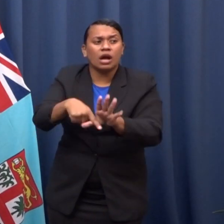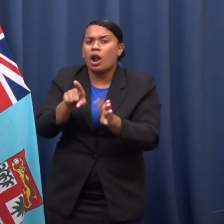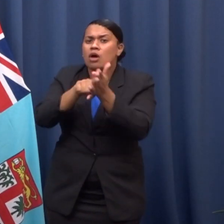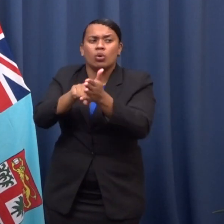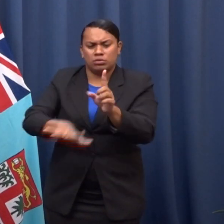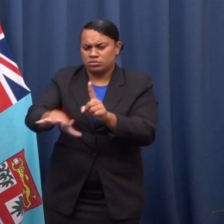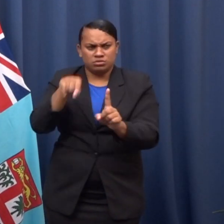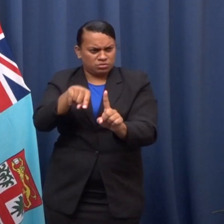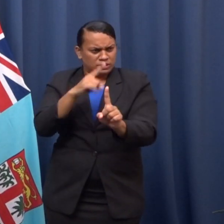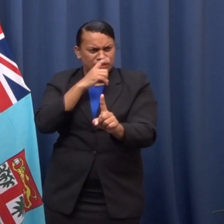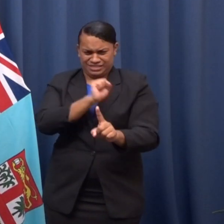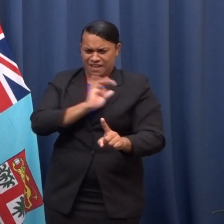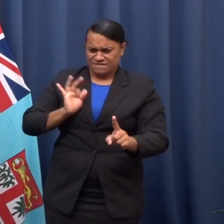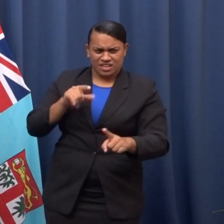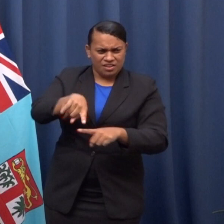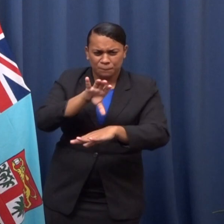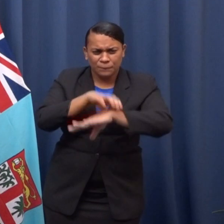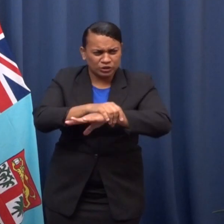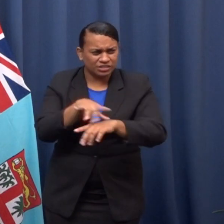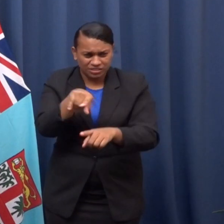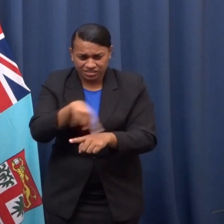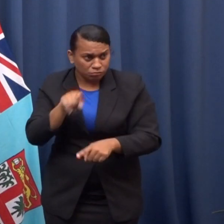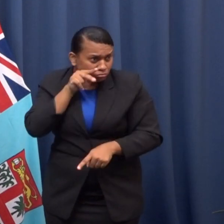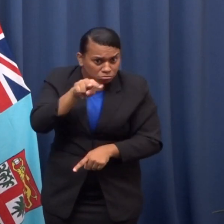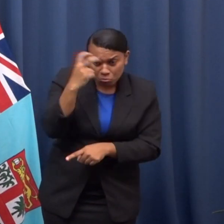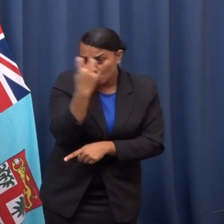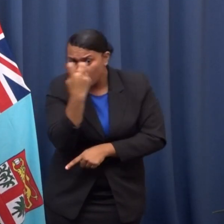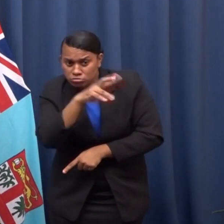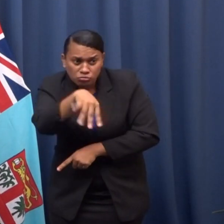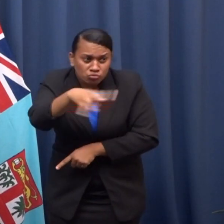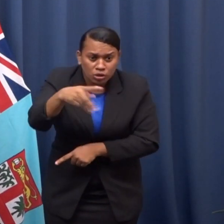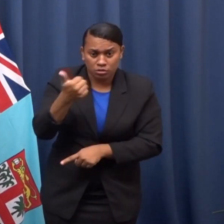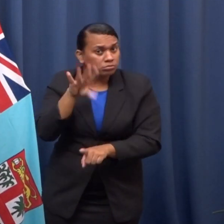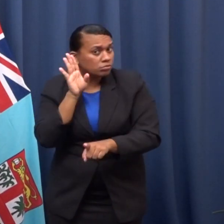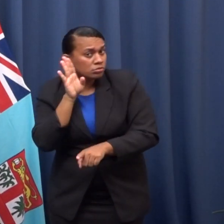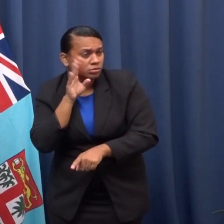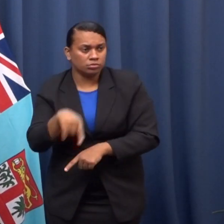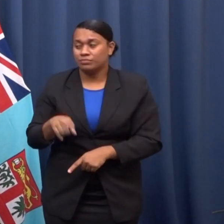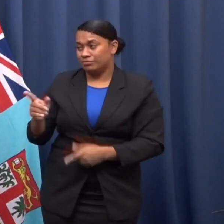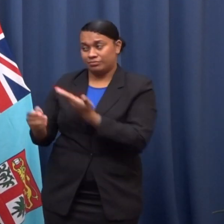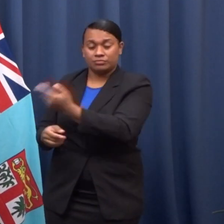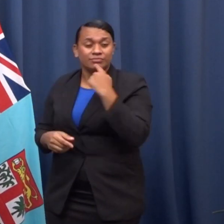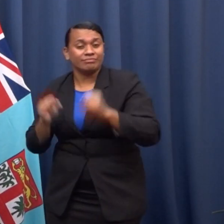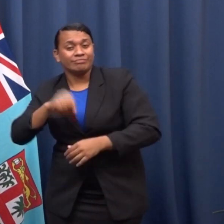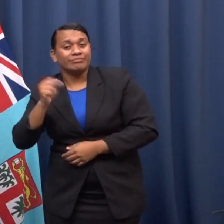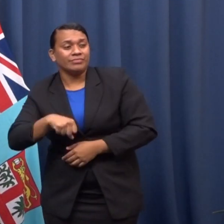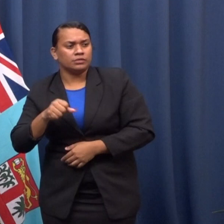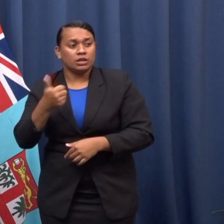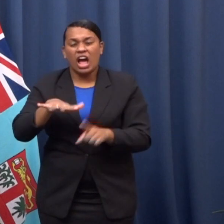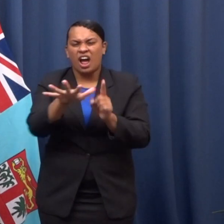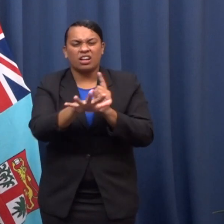largely adhering to the directives? What's the situation on the ground? Yes, that's right. They're largely adhering to the directives. But